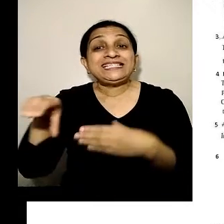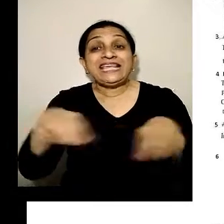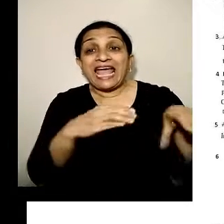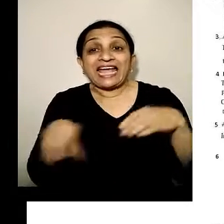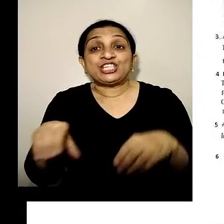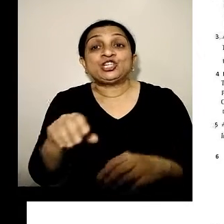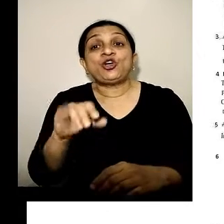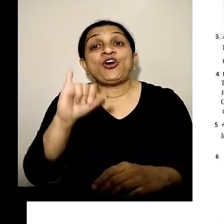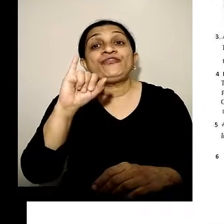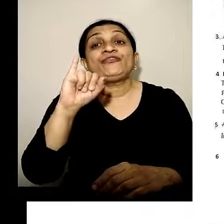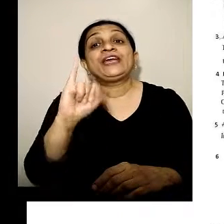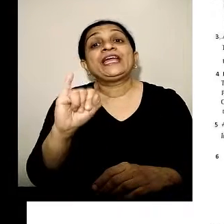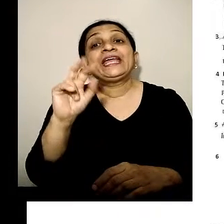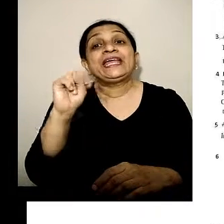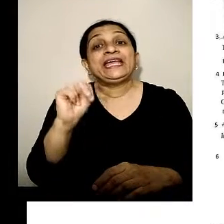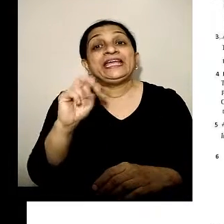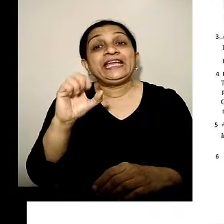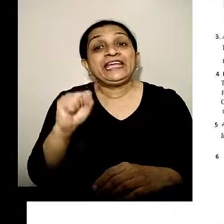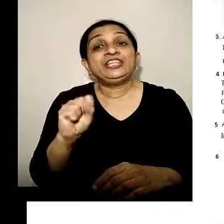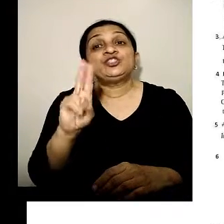What is the action of